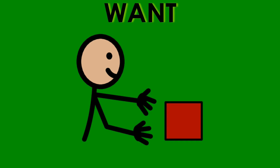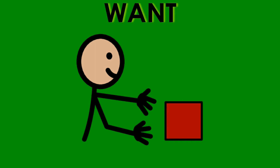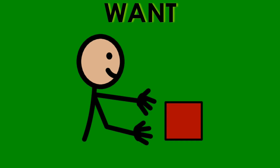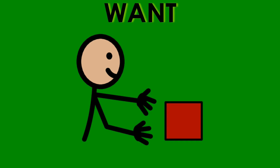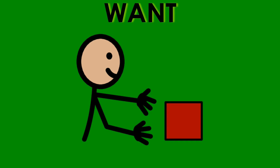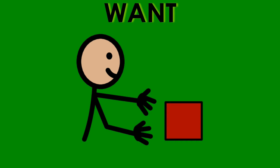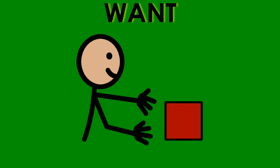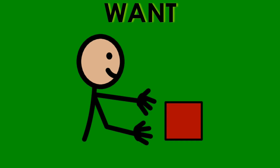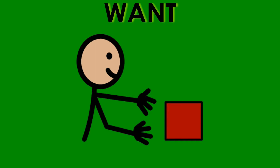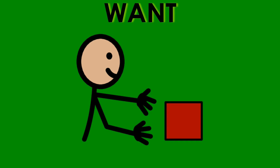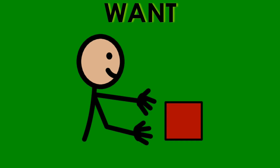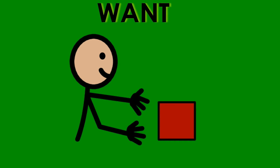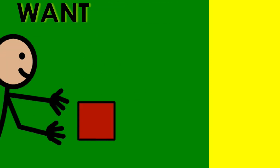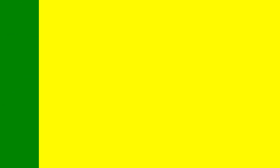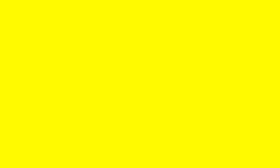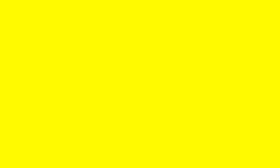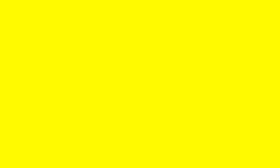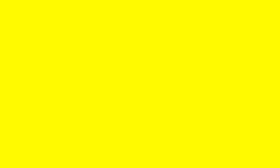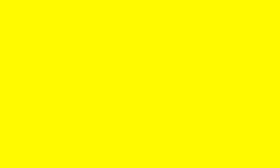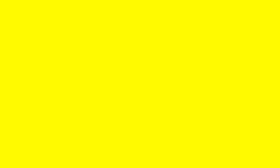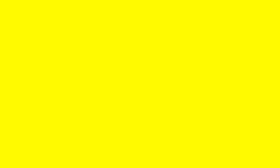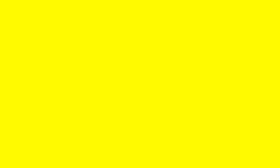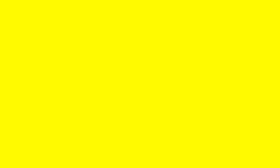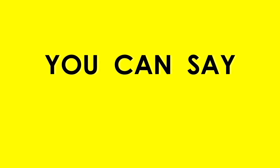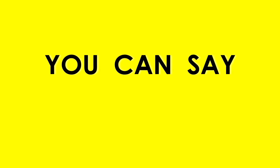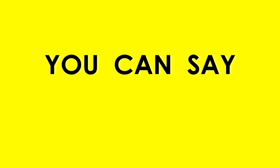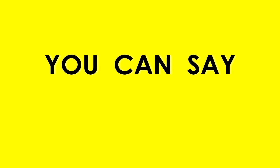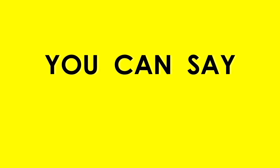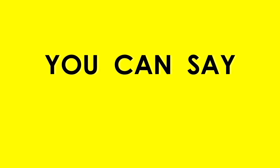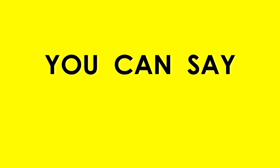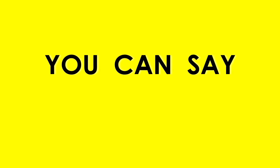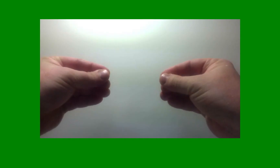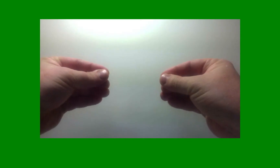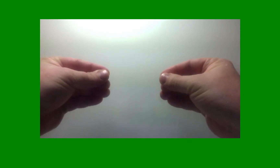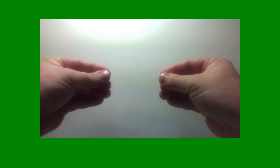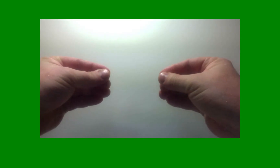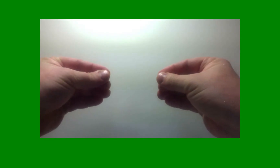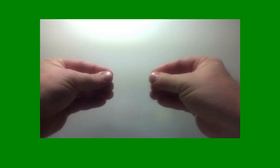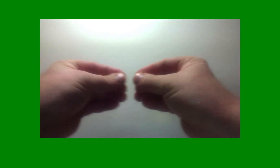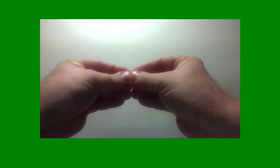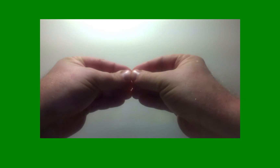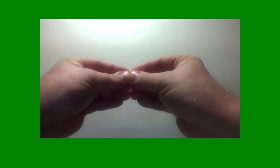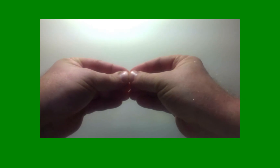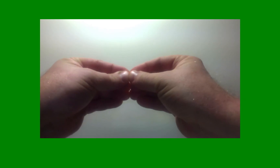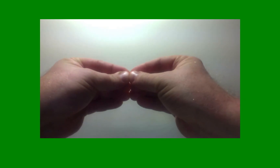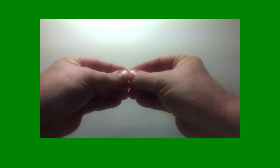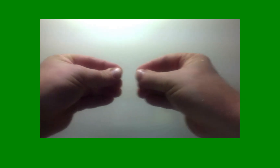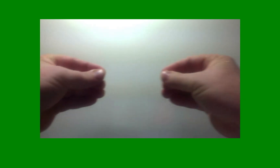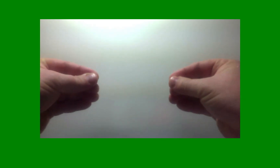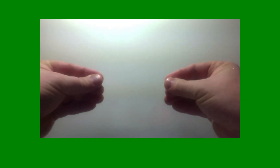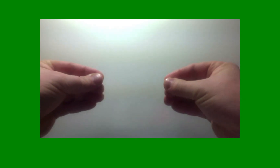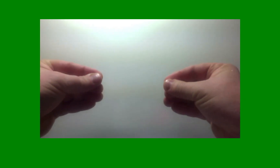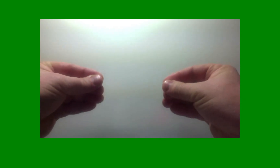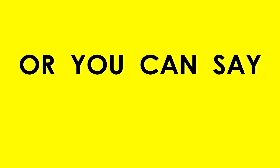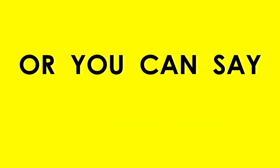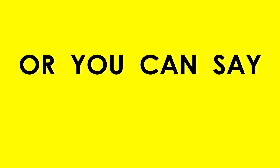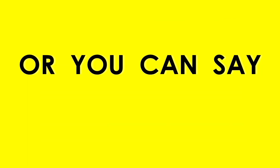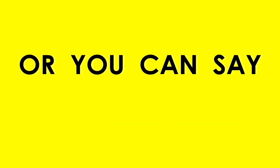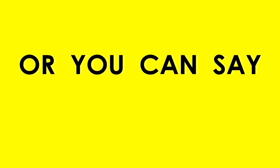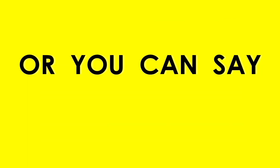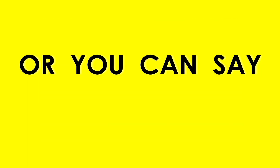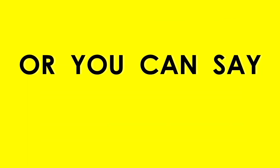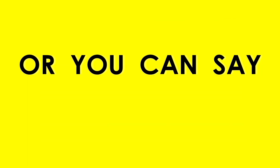beauties of music therapy, to make a repetitive task a little bit less boring. This recording,